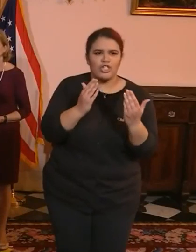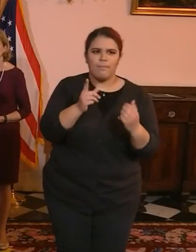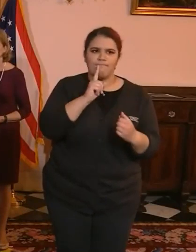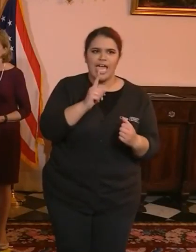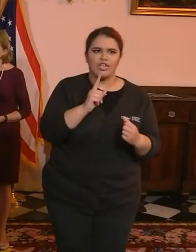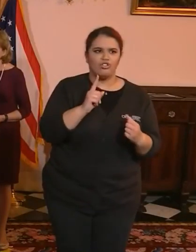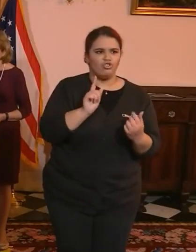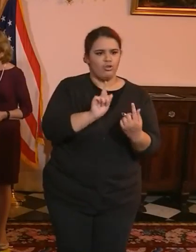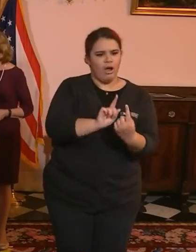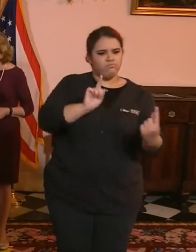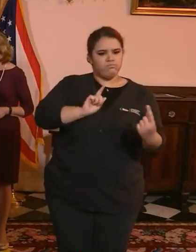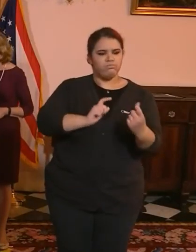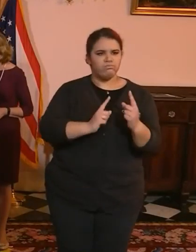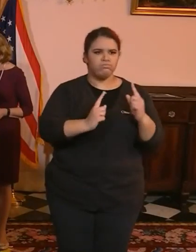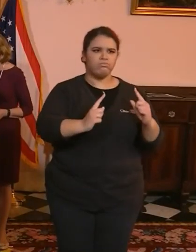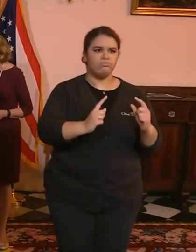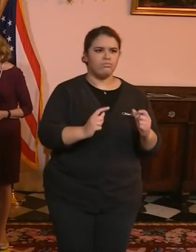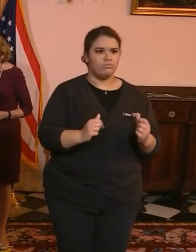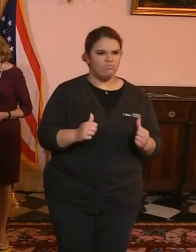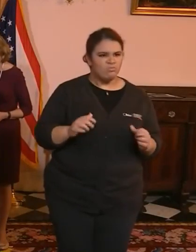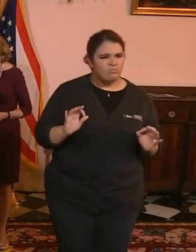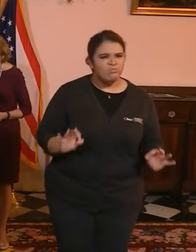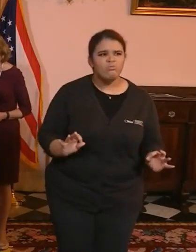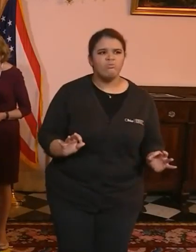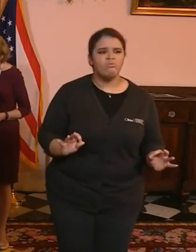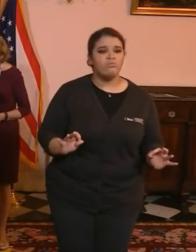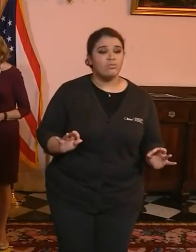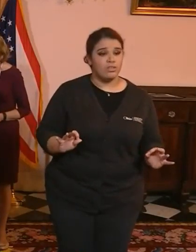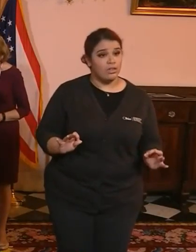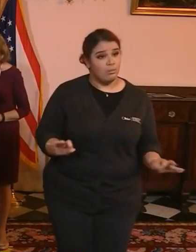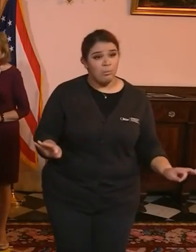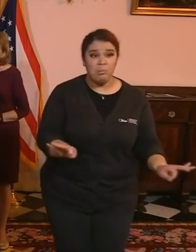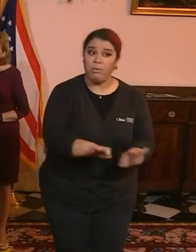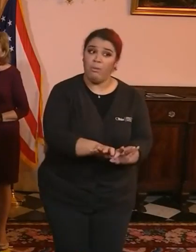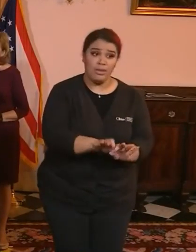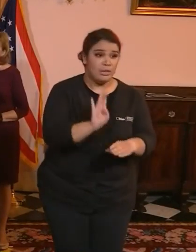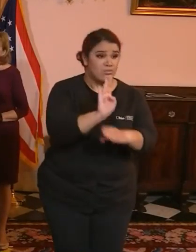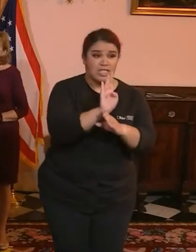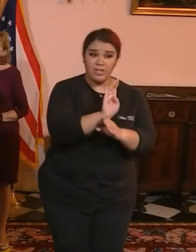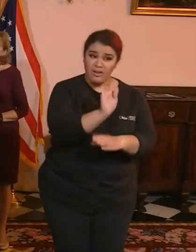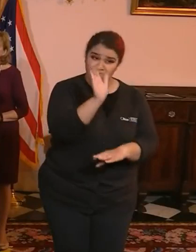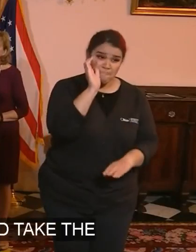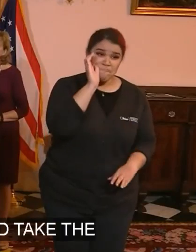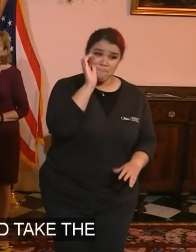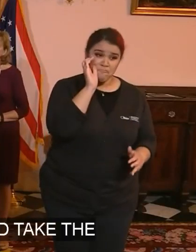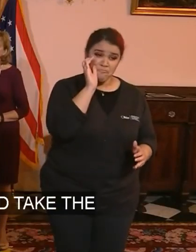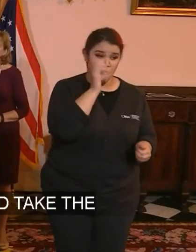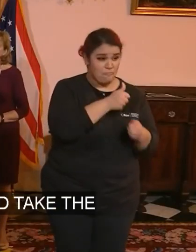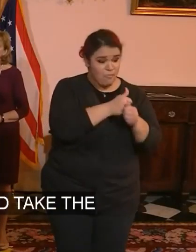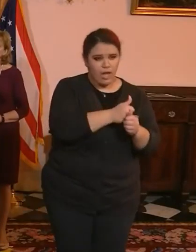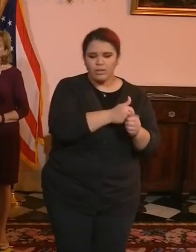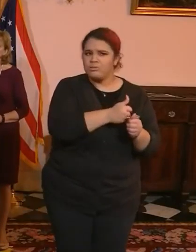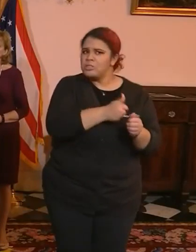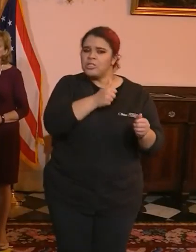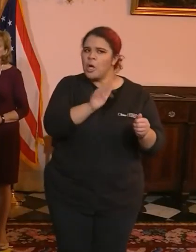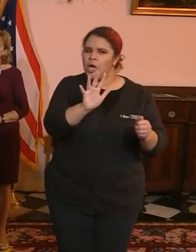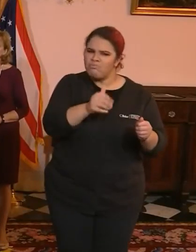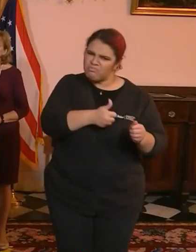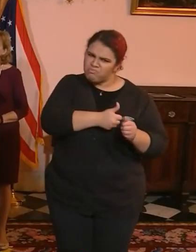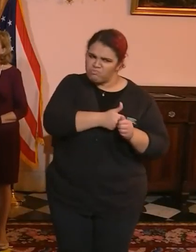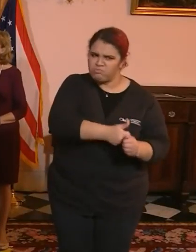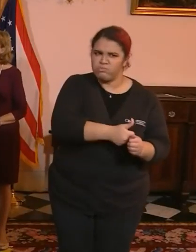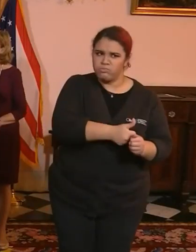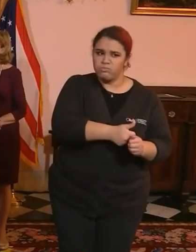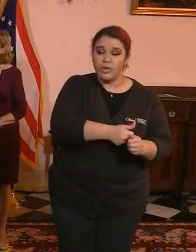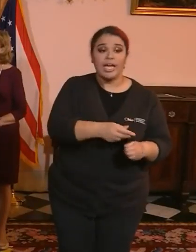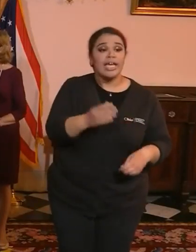responsibility for it so that we don't have to take further actions. If people act responsibly, the employers